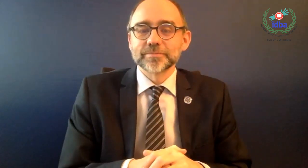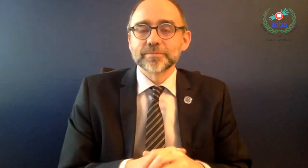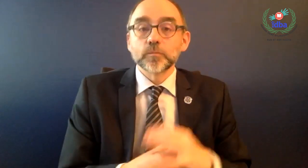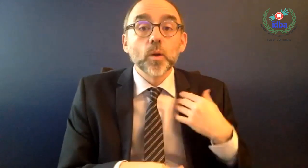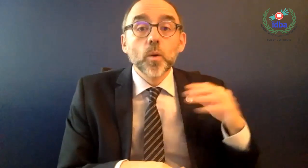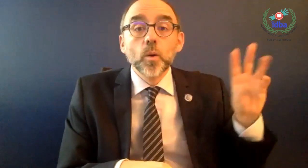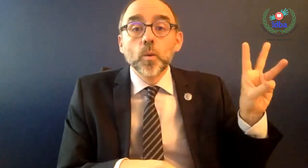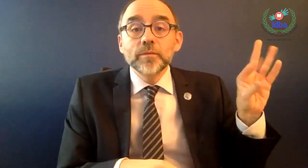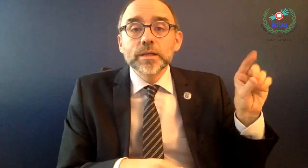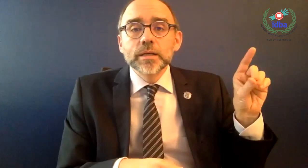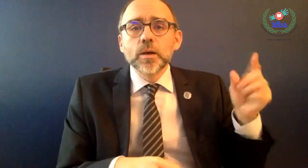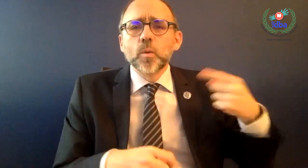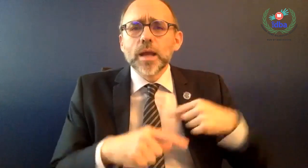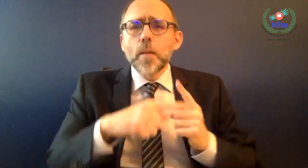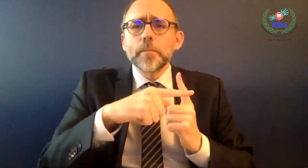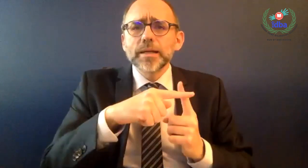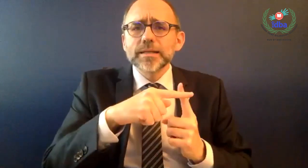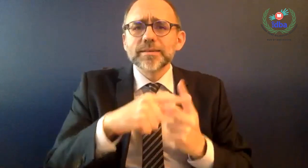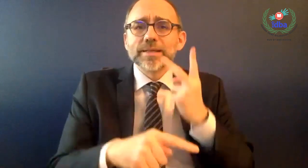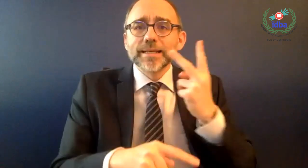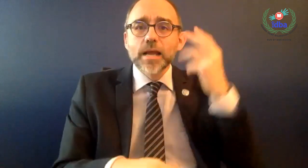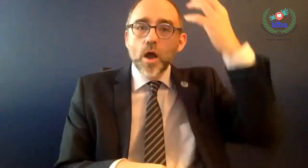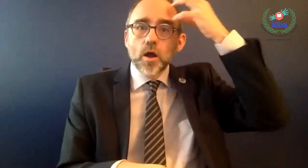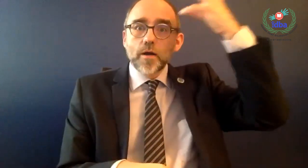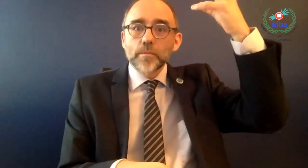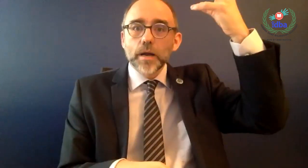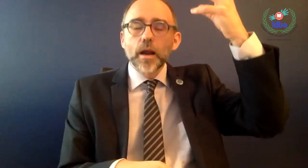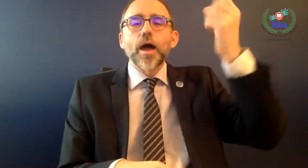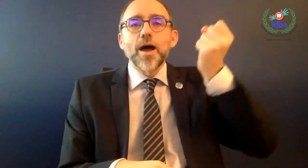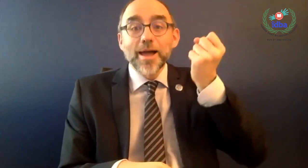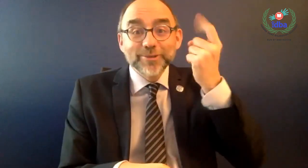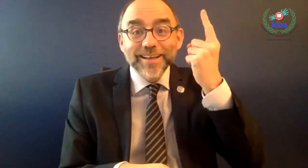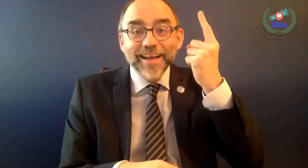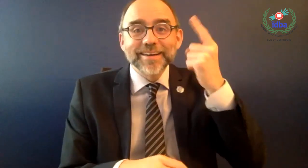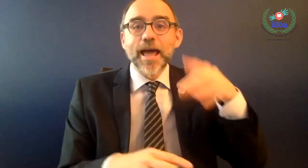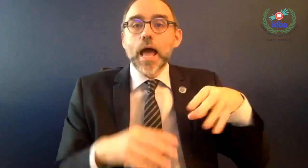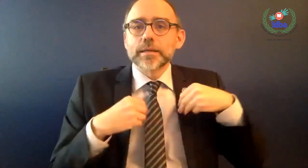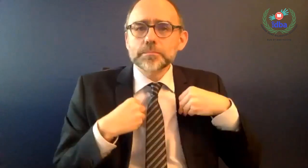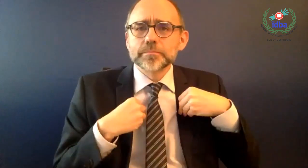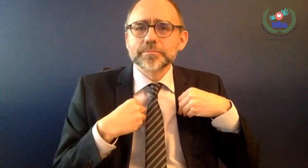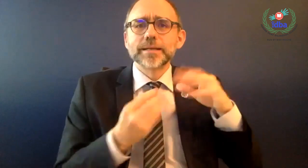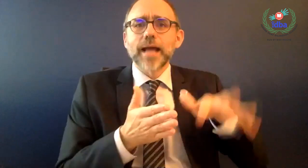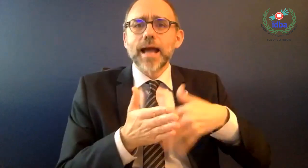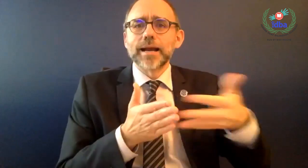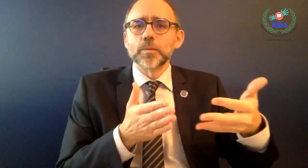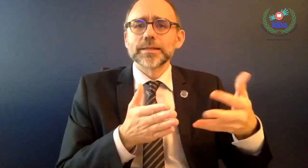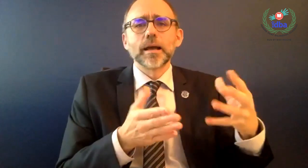to use. Yeah, in 2020, it is there that the sign language is allowed by the Indian government. They have accepted